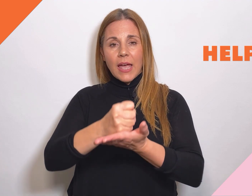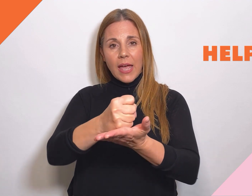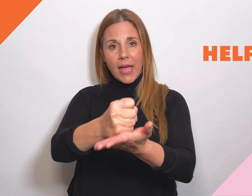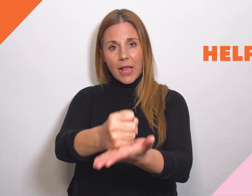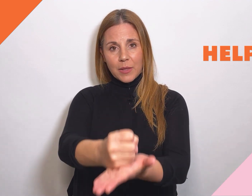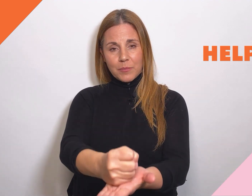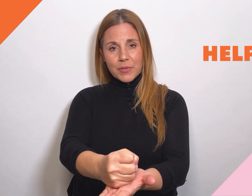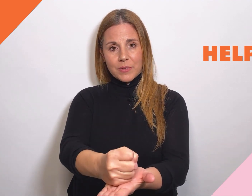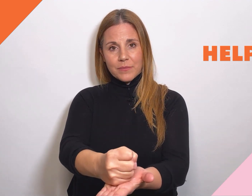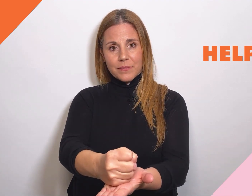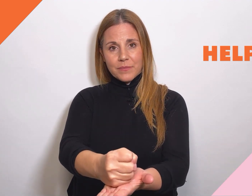help.